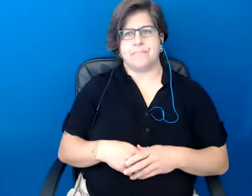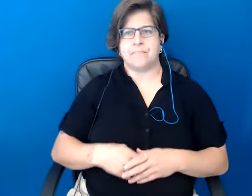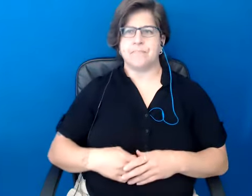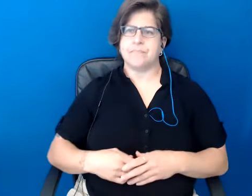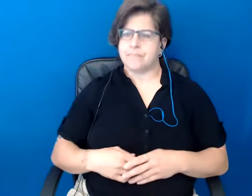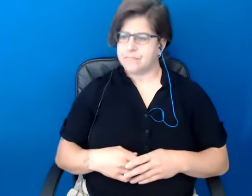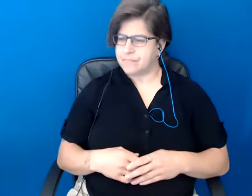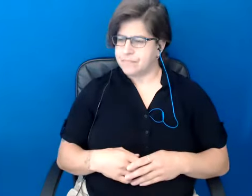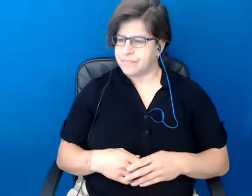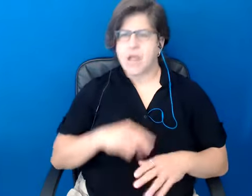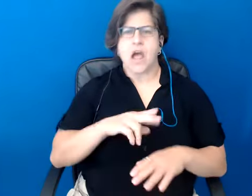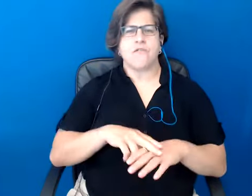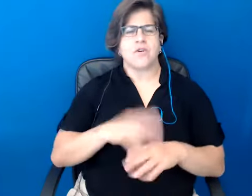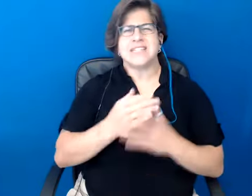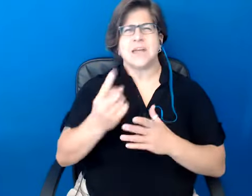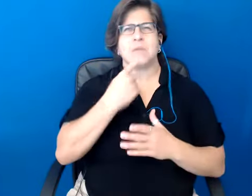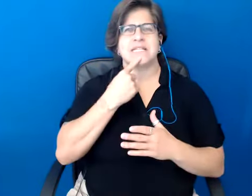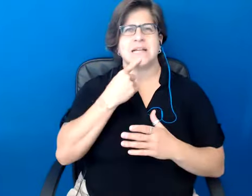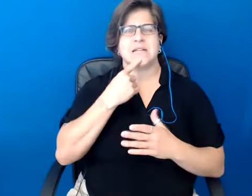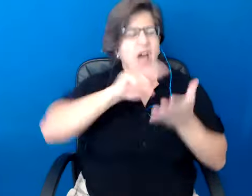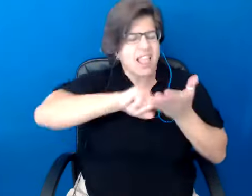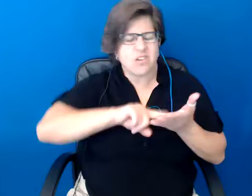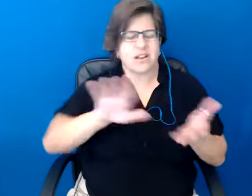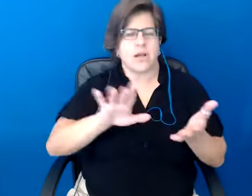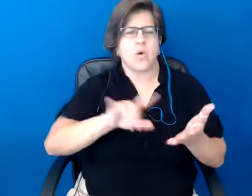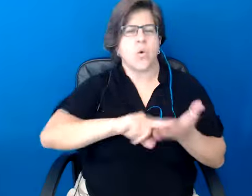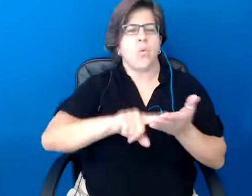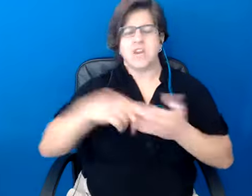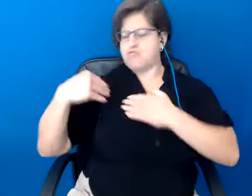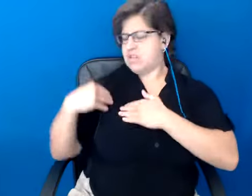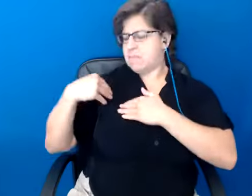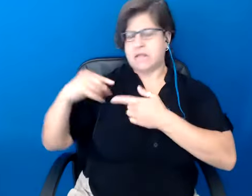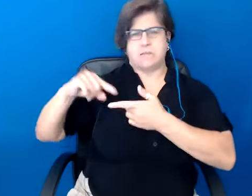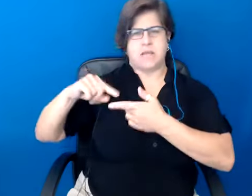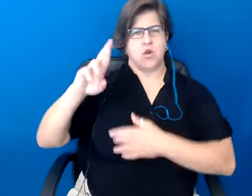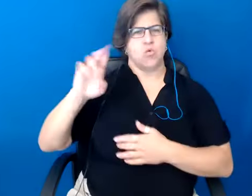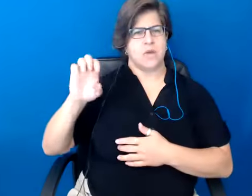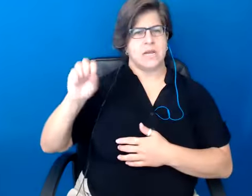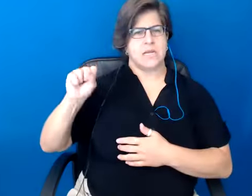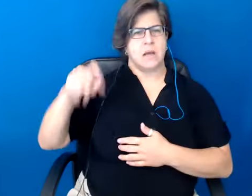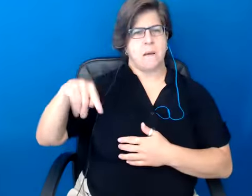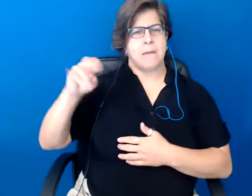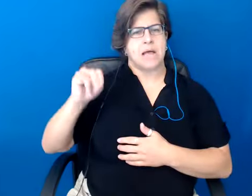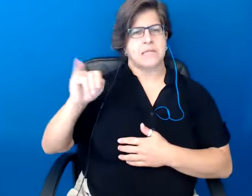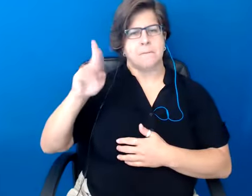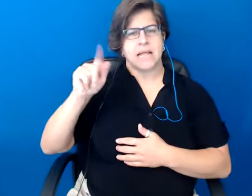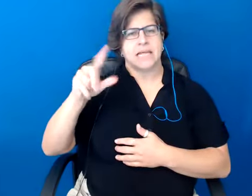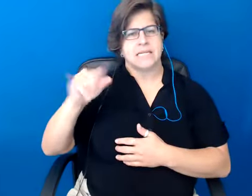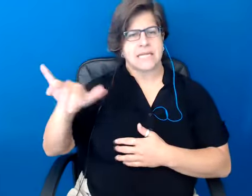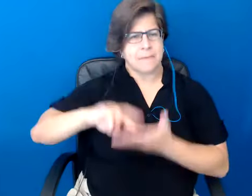of my ability. So, of course, I think Don last night on that guy or somebody said, so I looked it up in the dictionary,